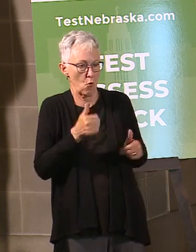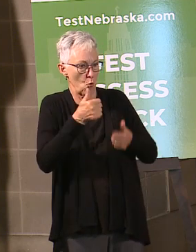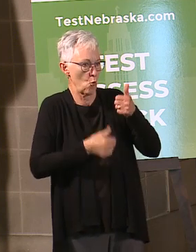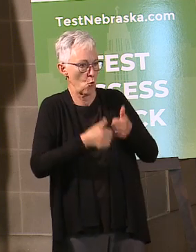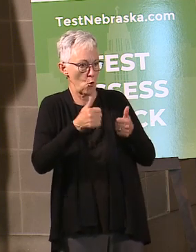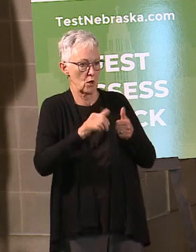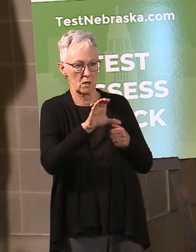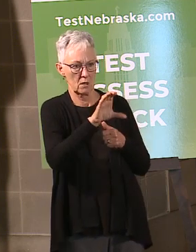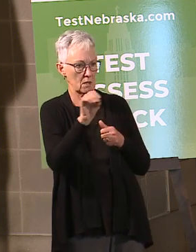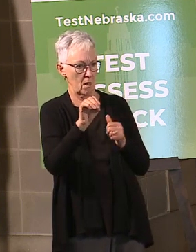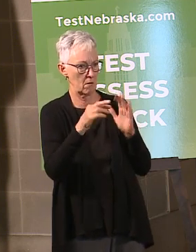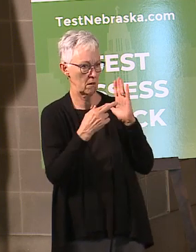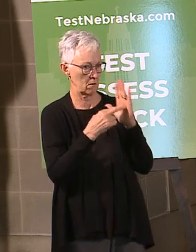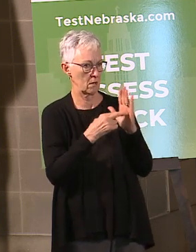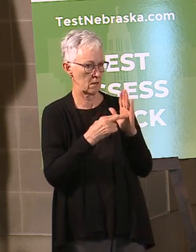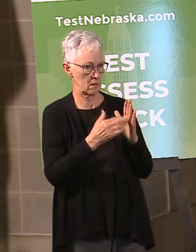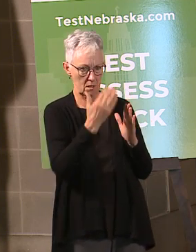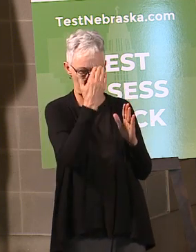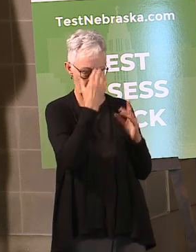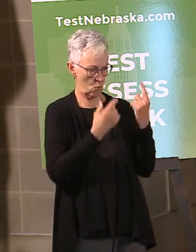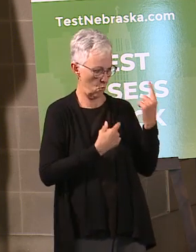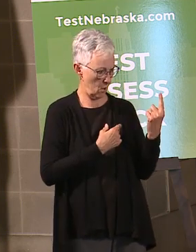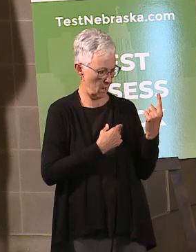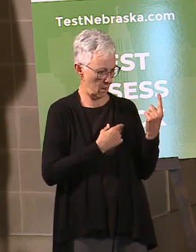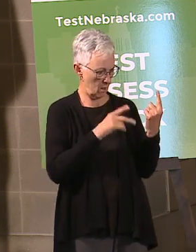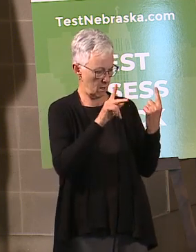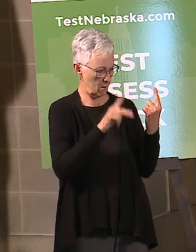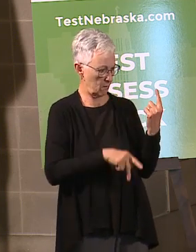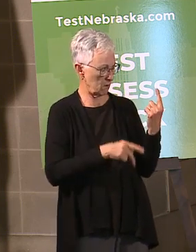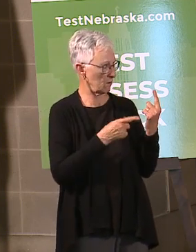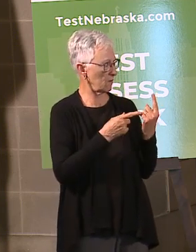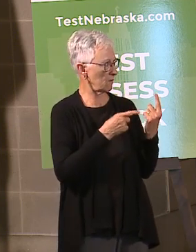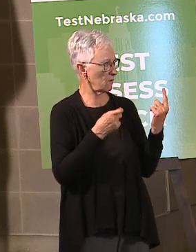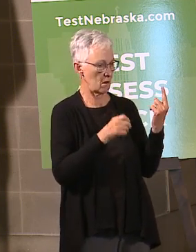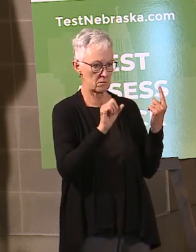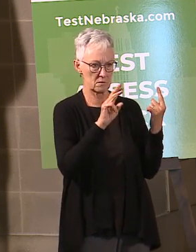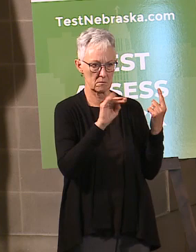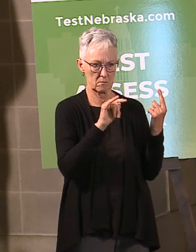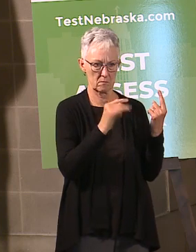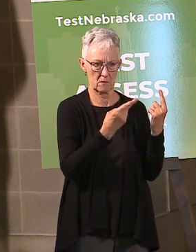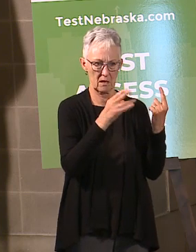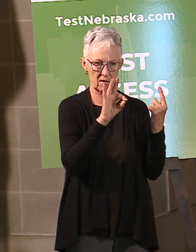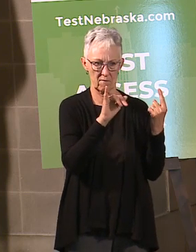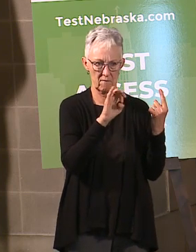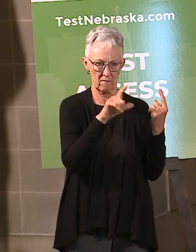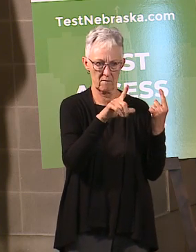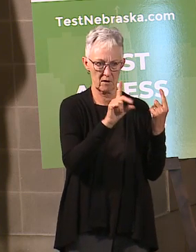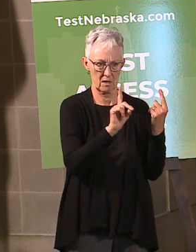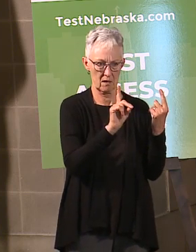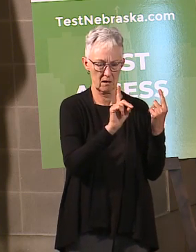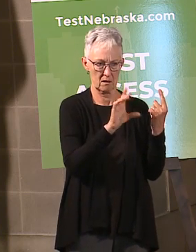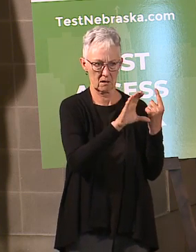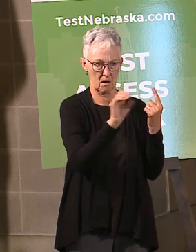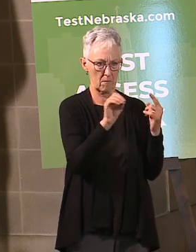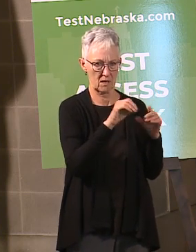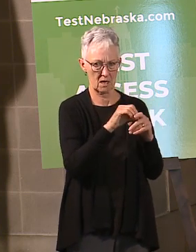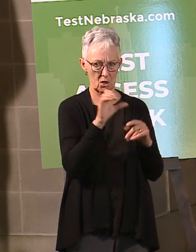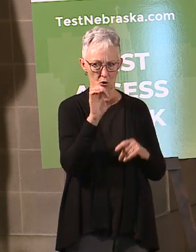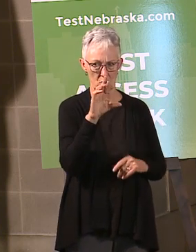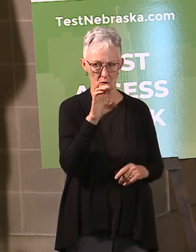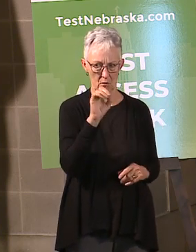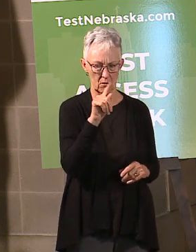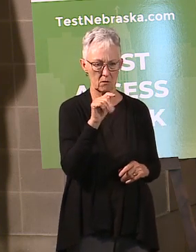know one of the folks on there was somebody representing the Smithfield plant in Crete, but I can't think of the rest of the ones there. But